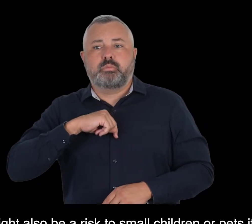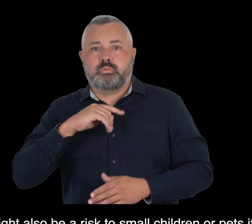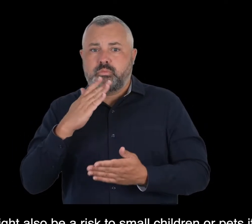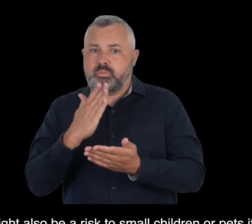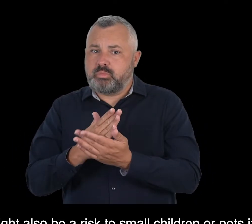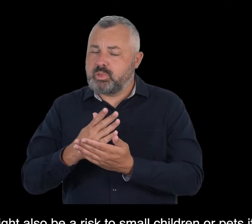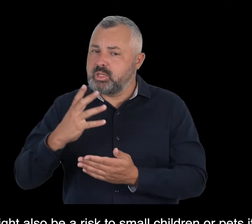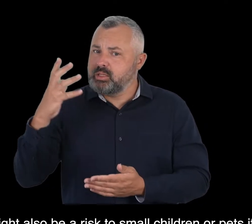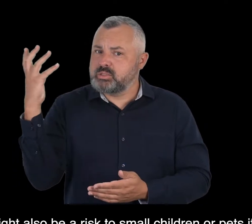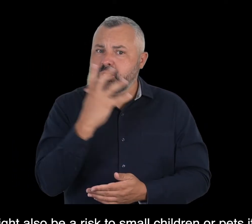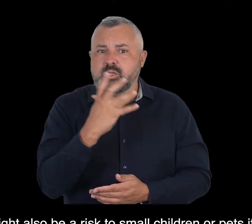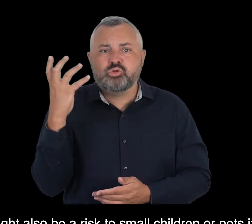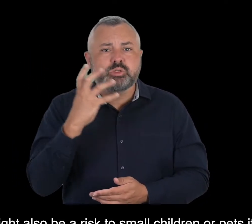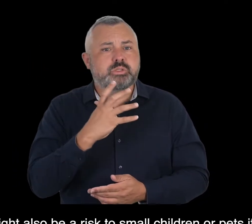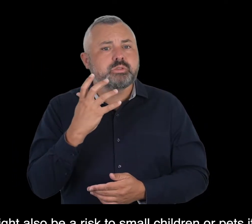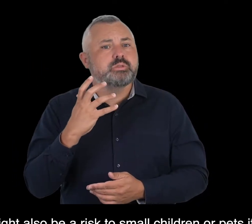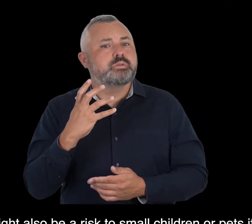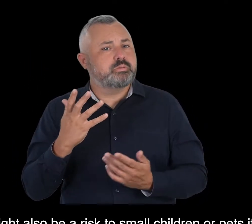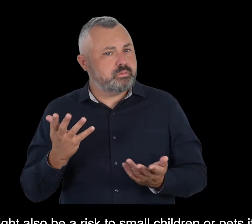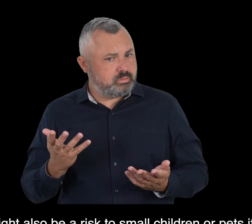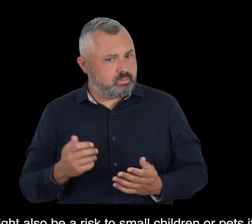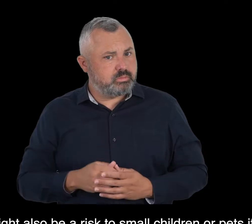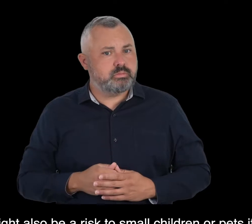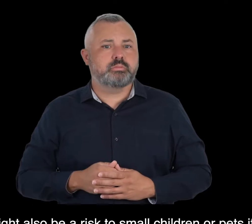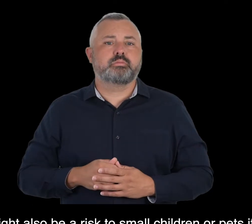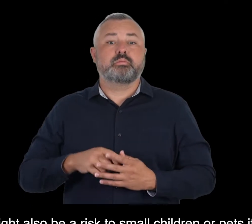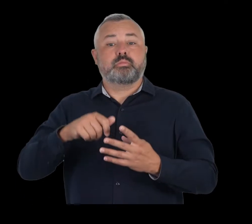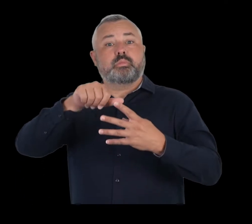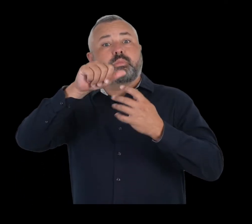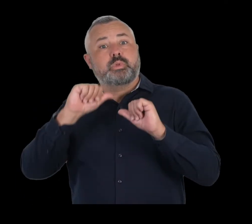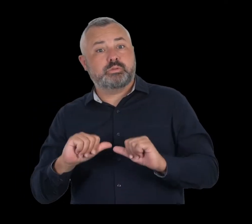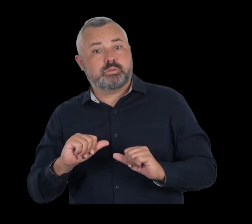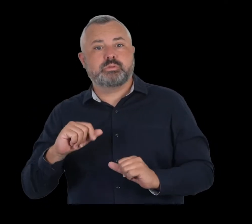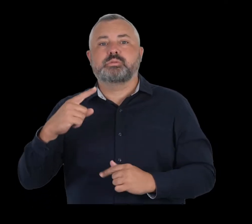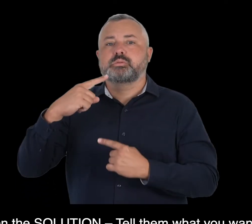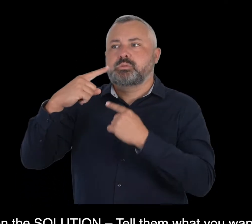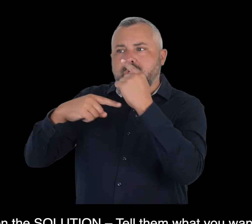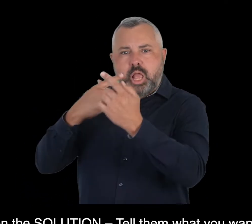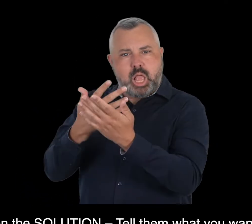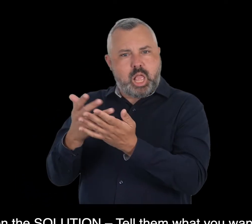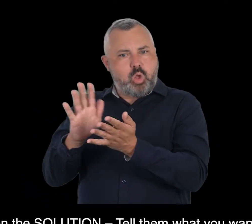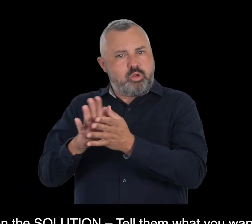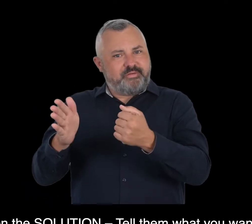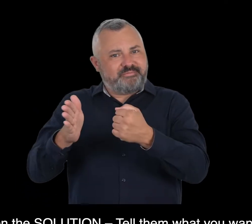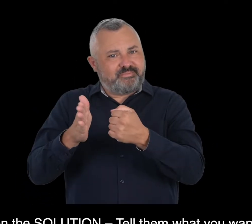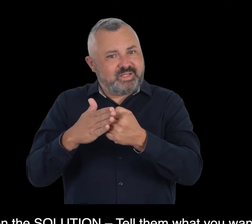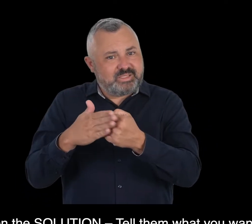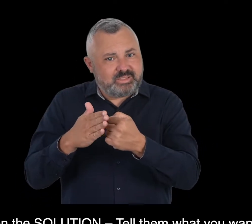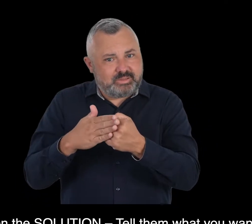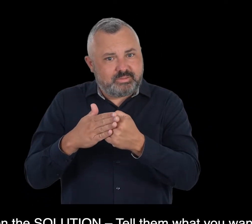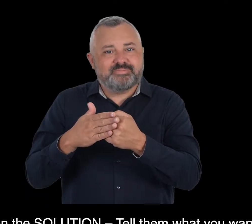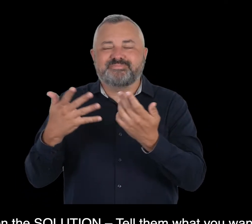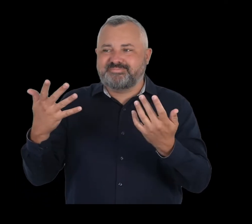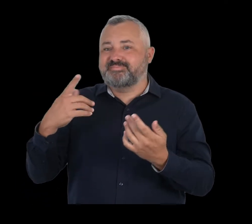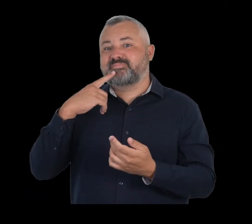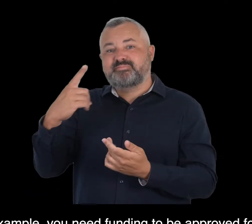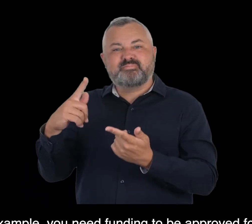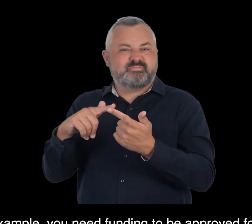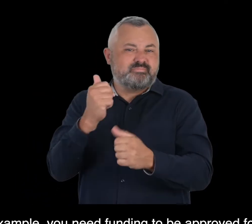Focus on the solution. Tell them what you want to happen to resolve the problem. For example,